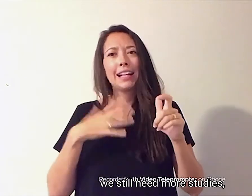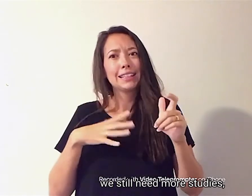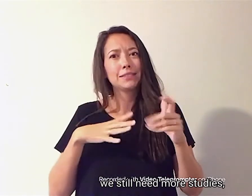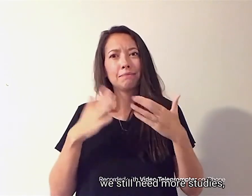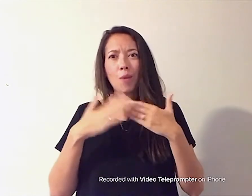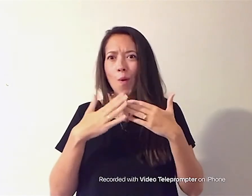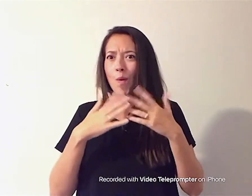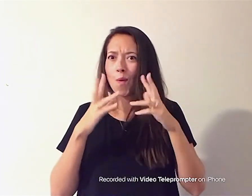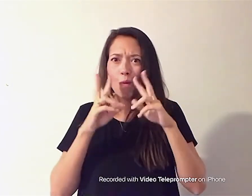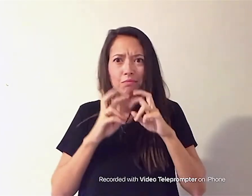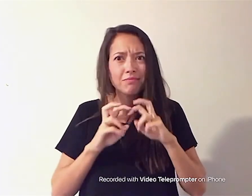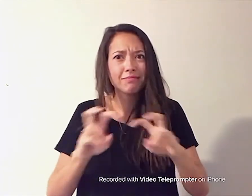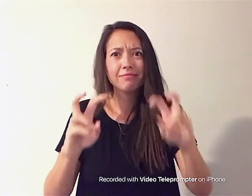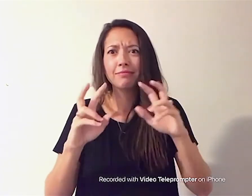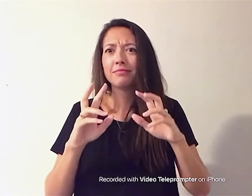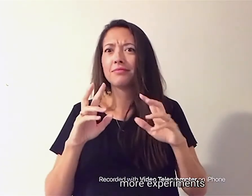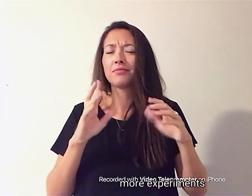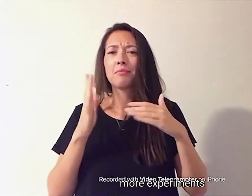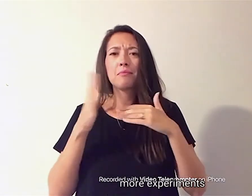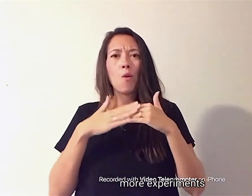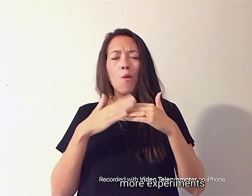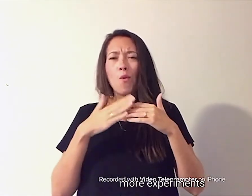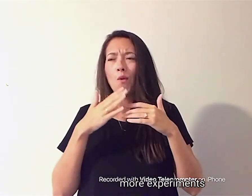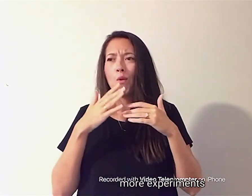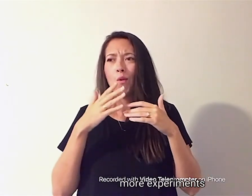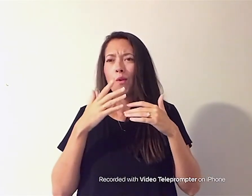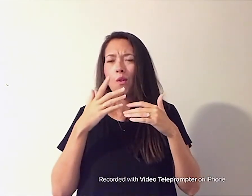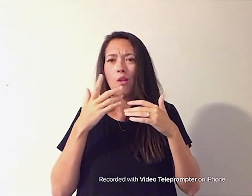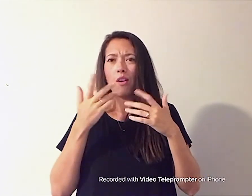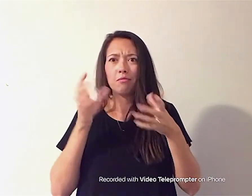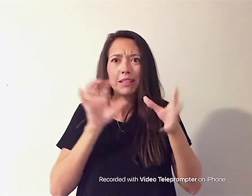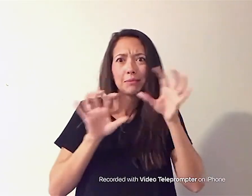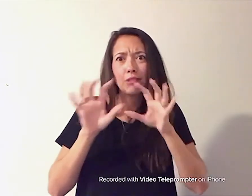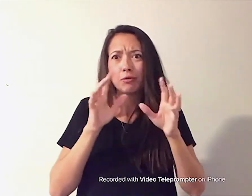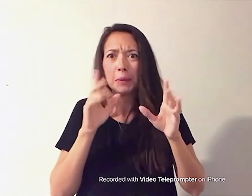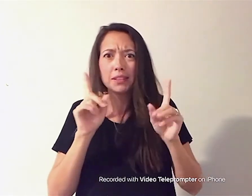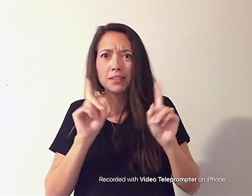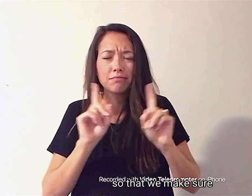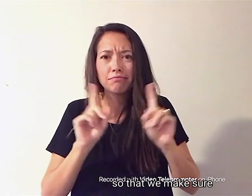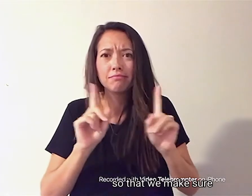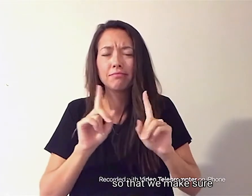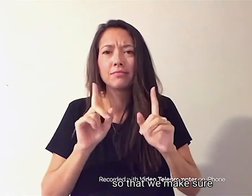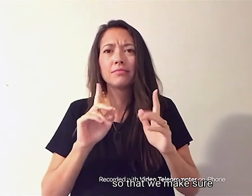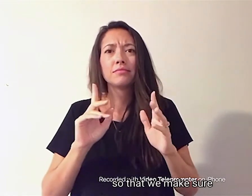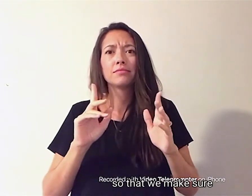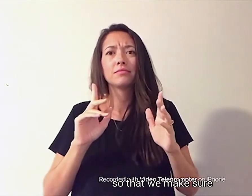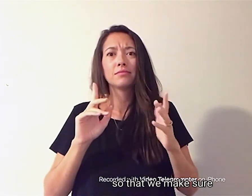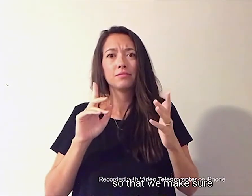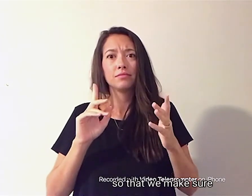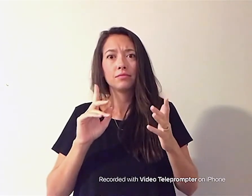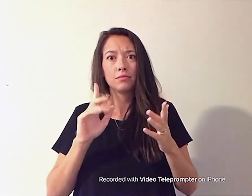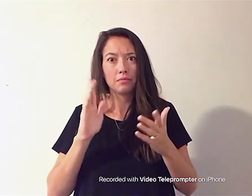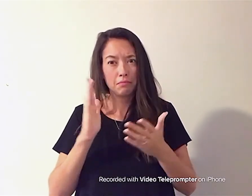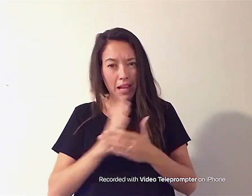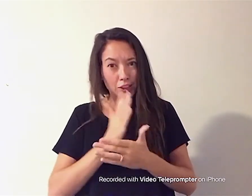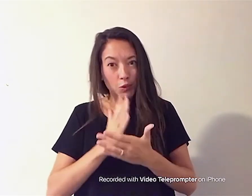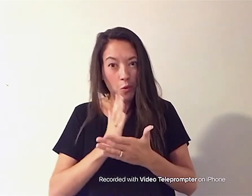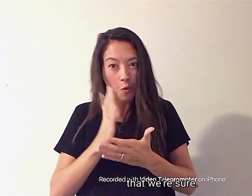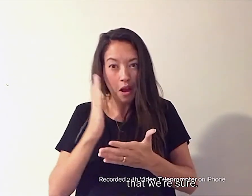studies, more experiments, so that we can make sure that